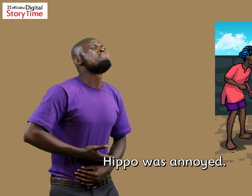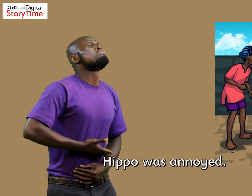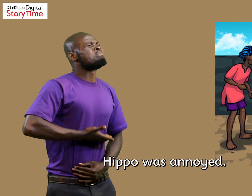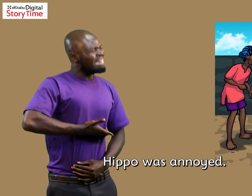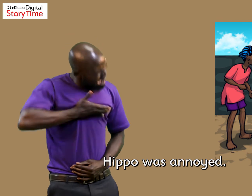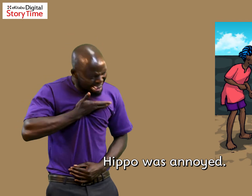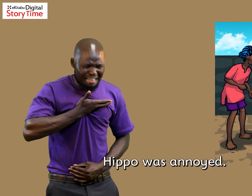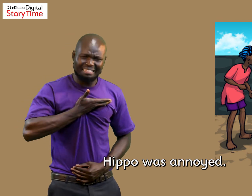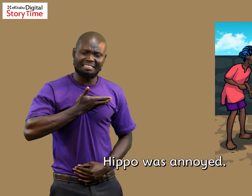Hippo was annoyed.